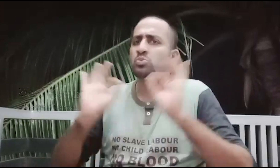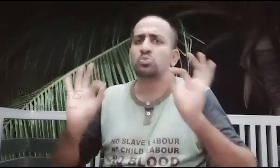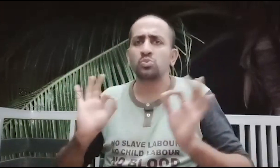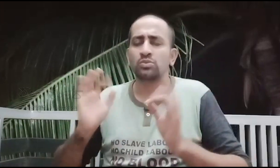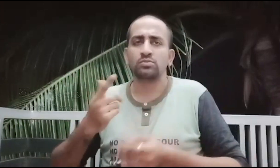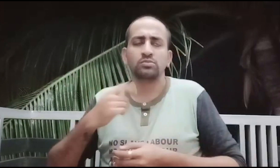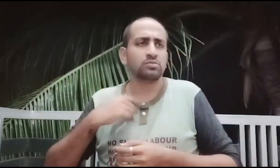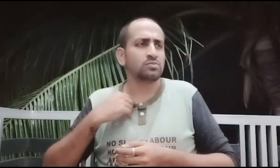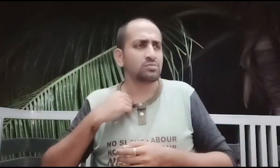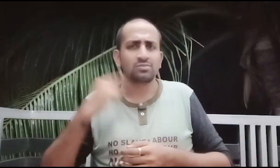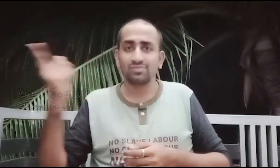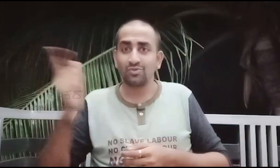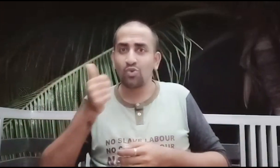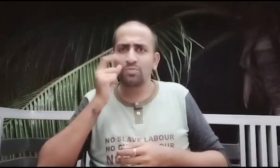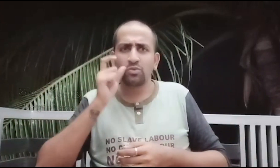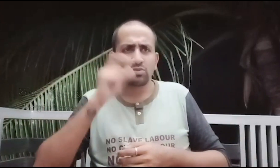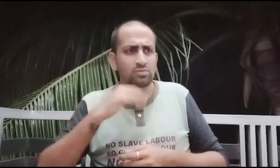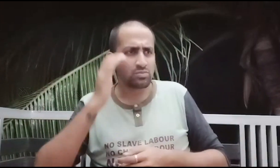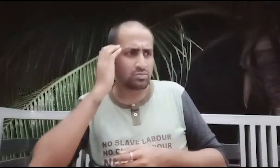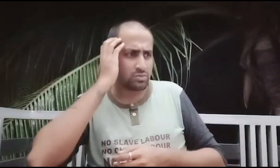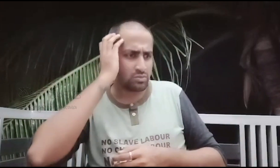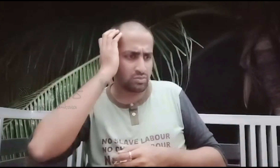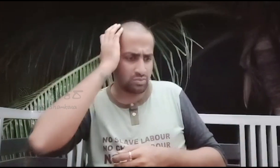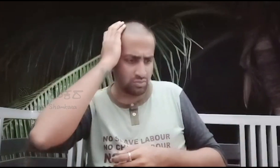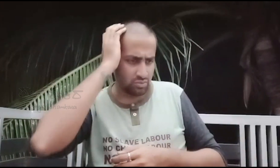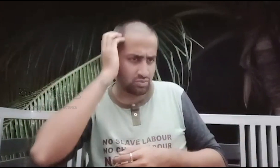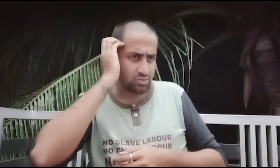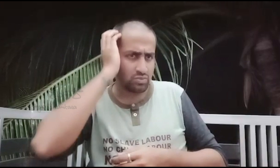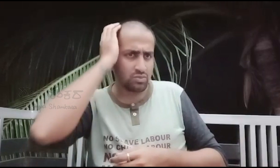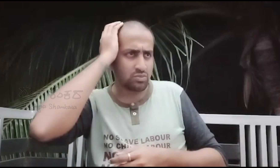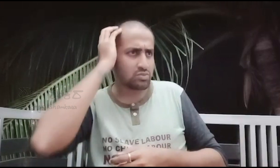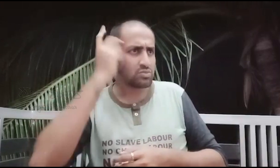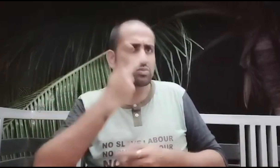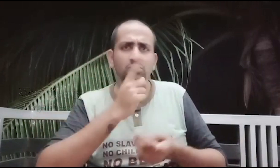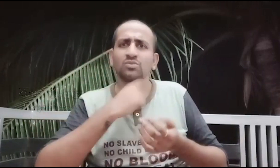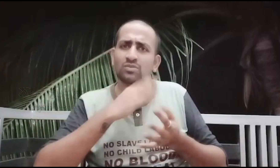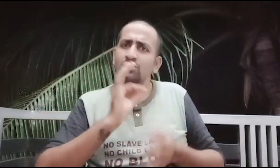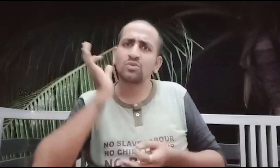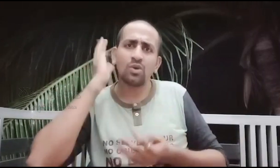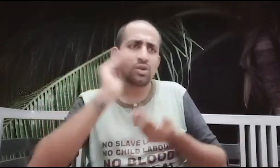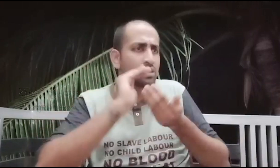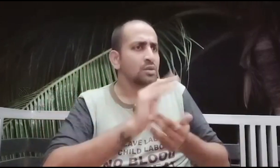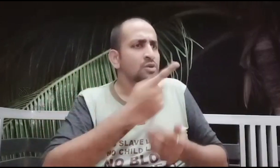"But wait, the eggs are white. There's no golden eggs. What's going on?